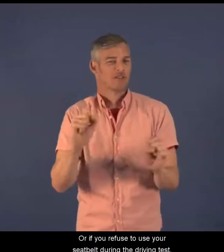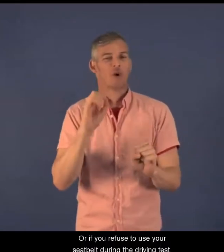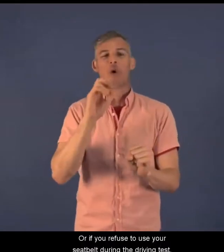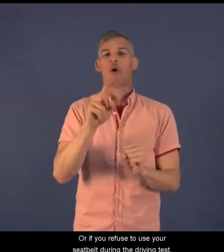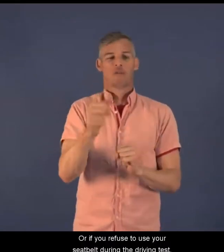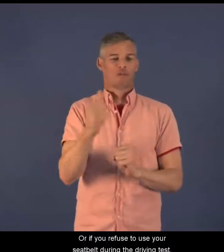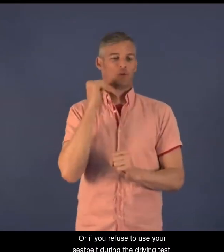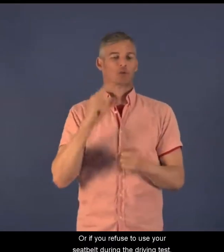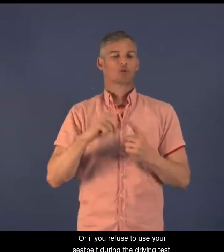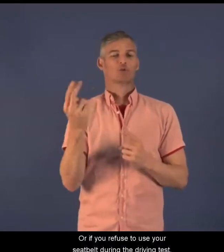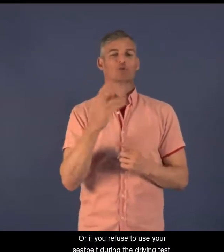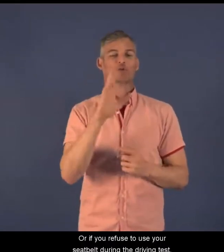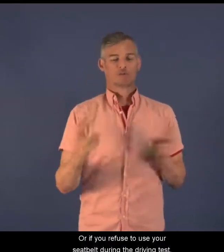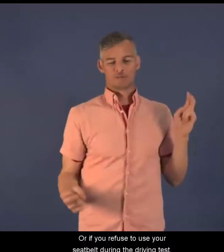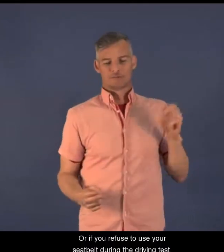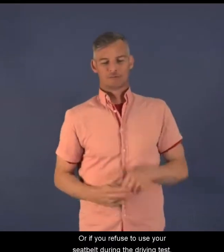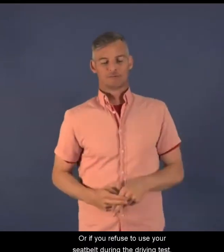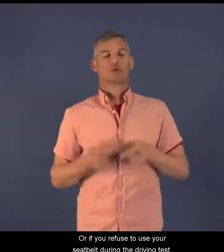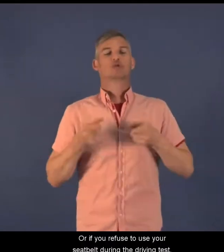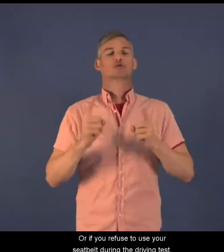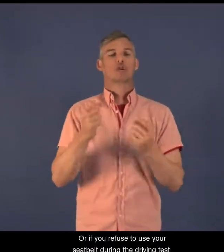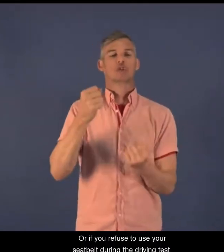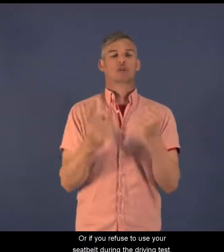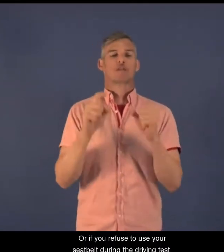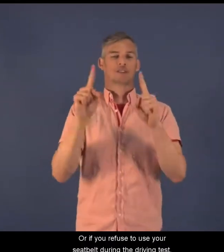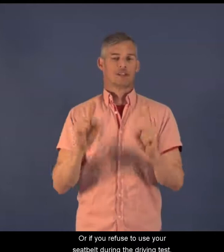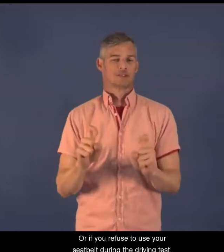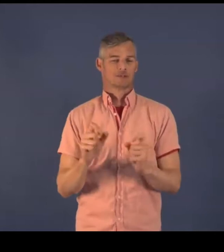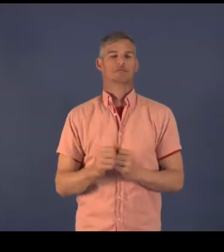you refuse to use your seat belt during the driving test.